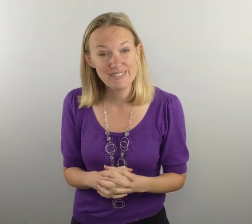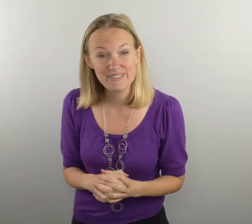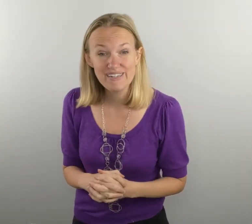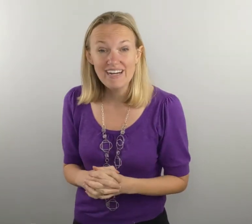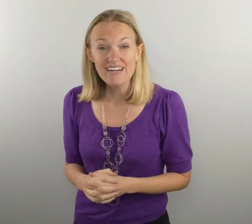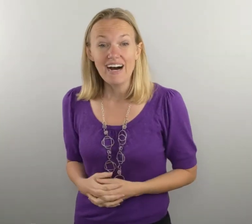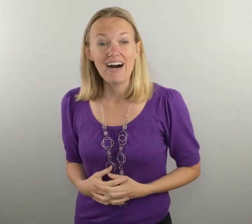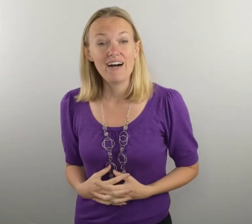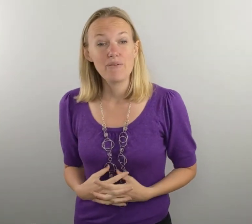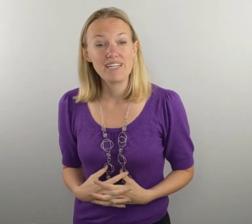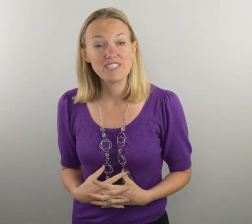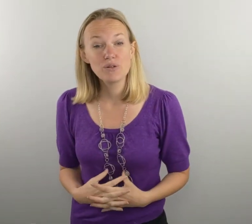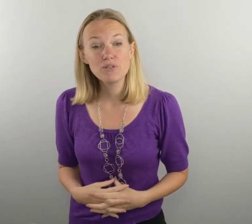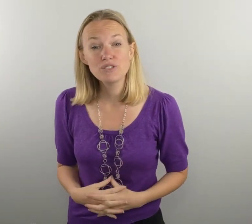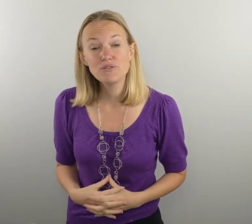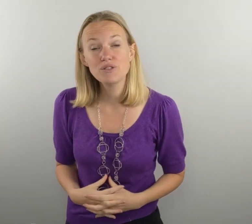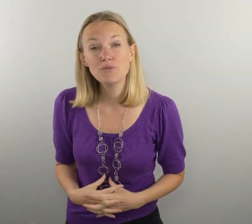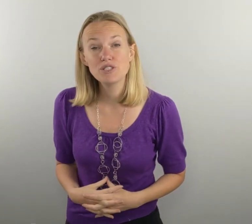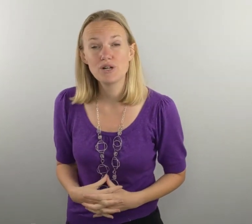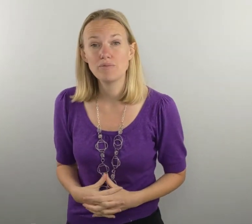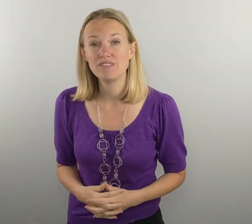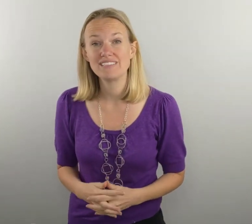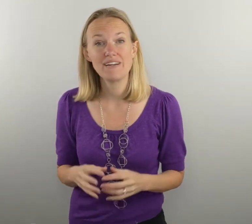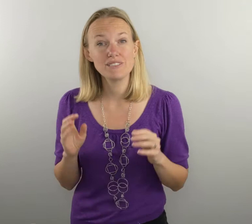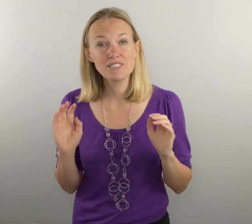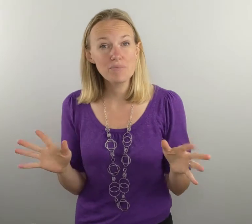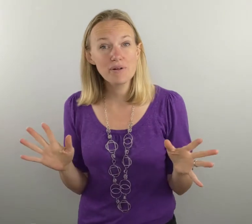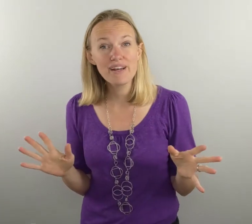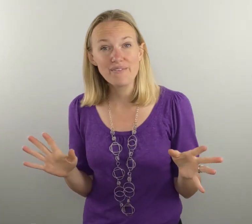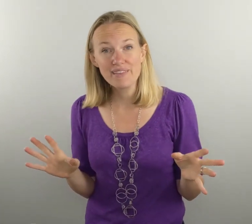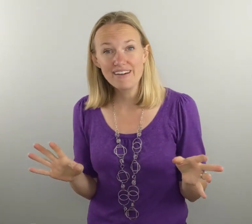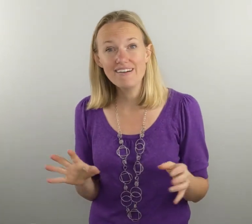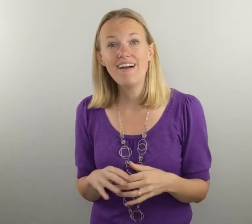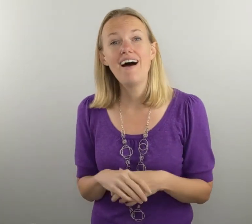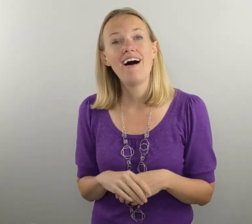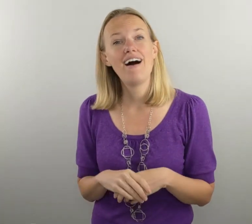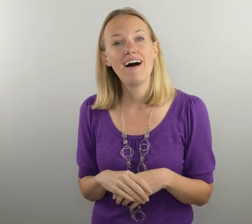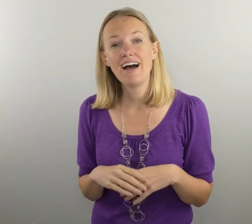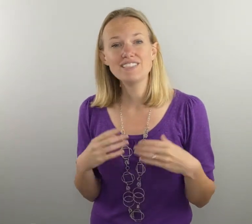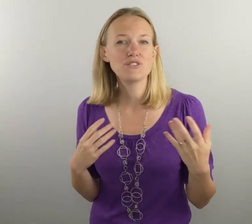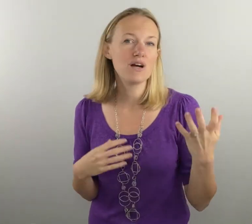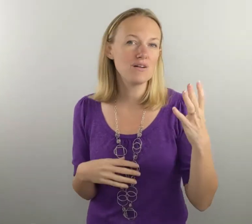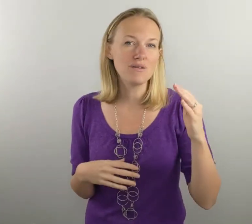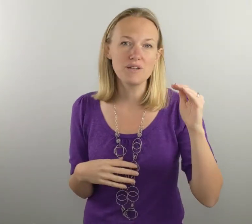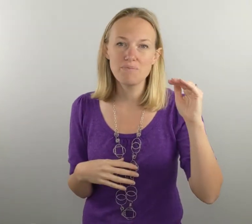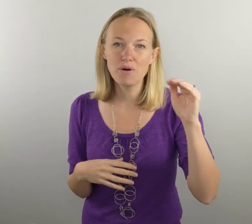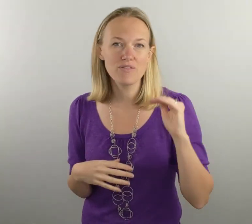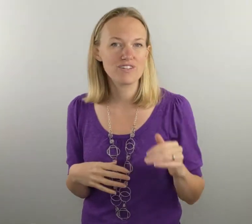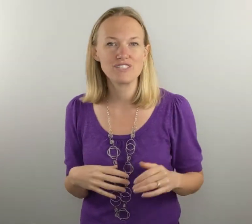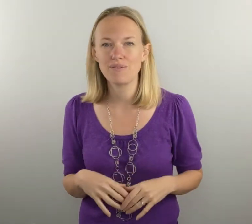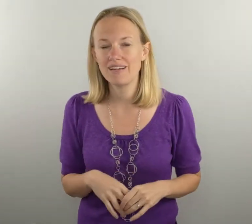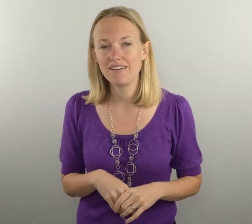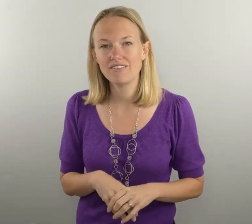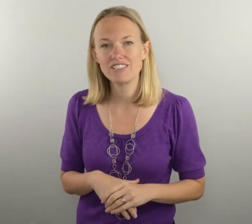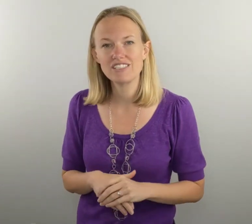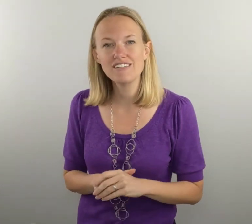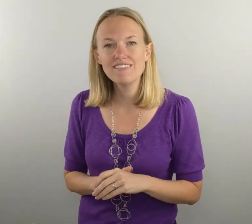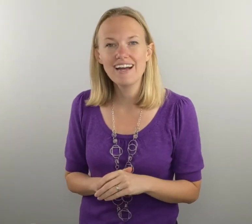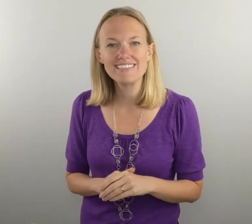so when he told you you were troubled, now I'm just going to put it out there. I struggle with both verse 1 and verse 2. I tend